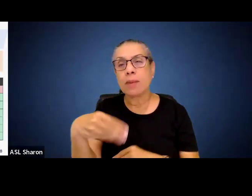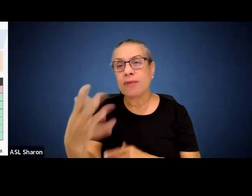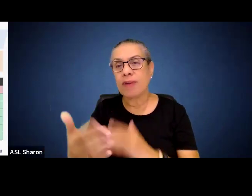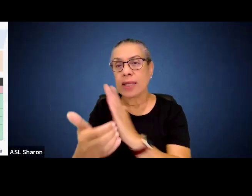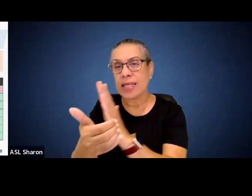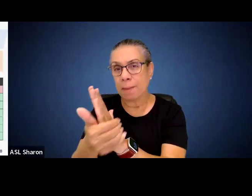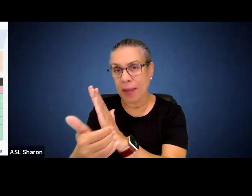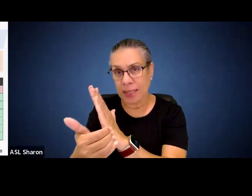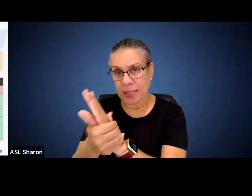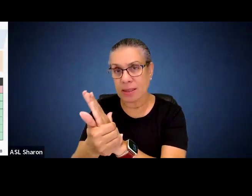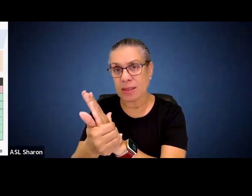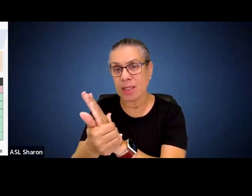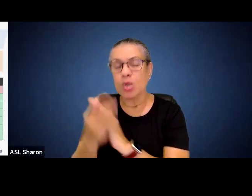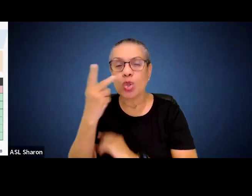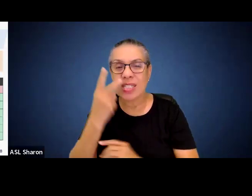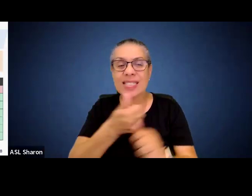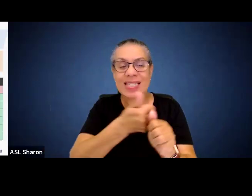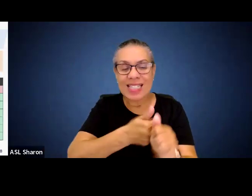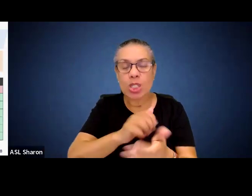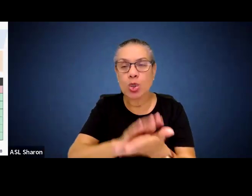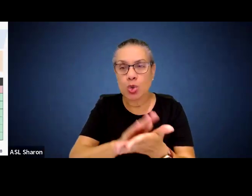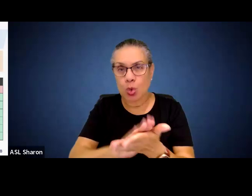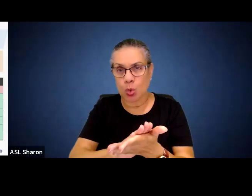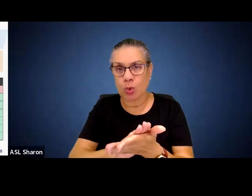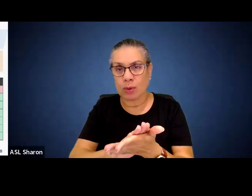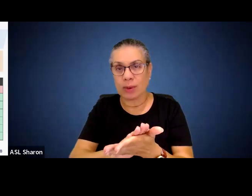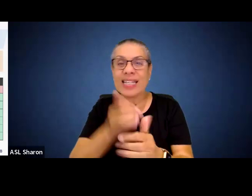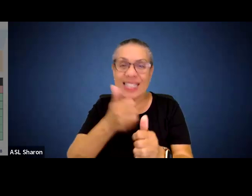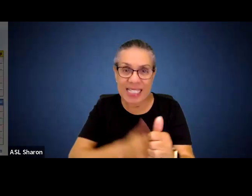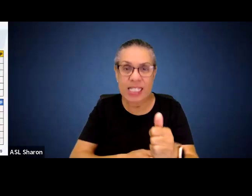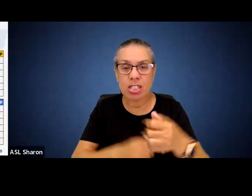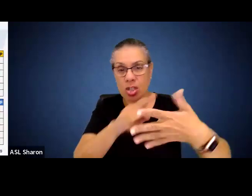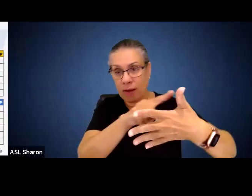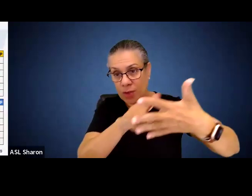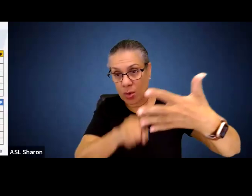allow you to see school by school performance in each of these areas.